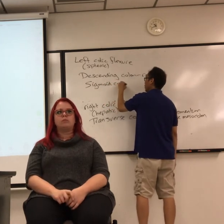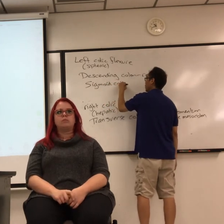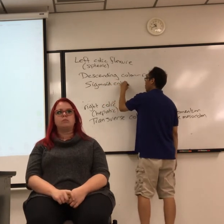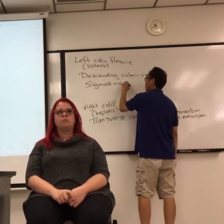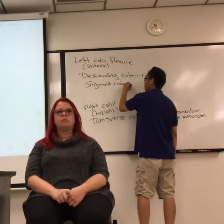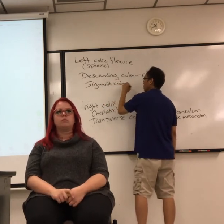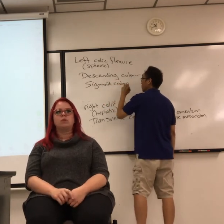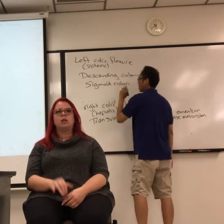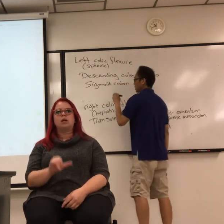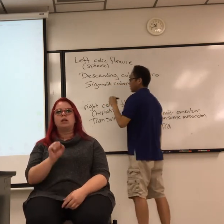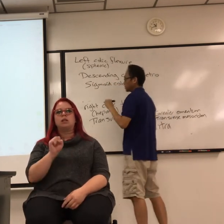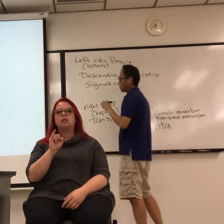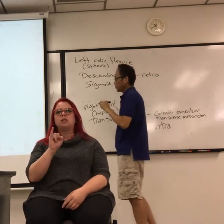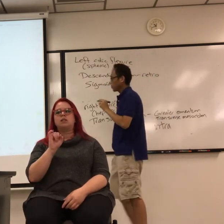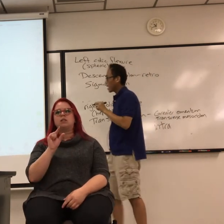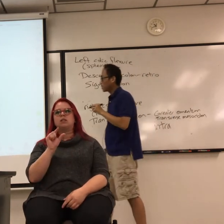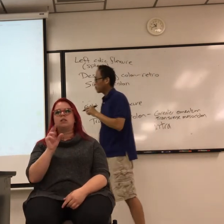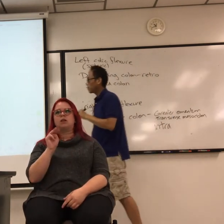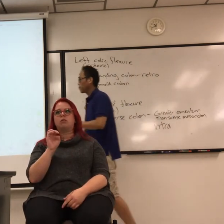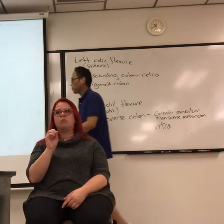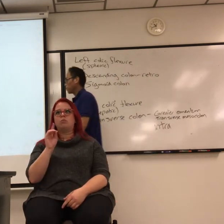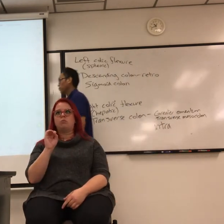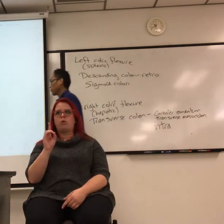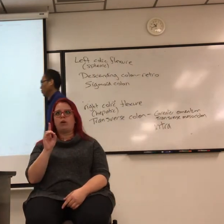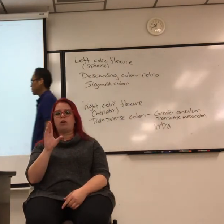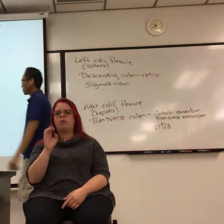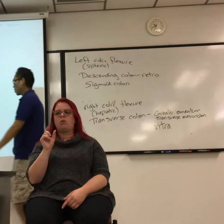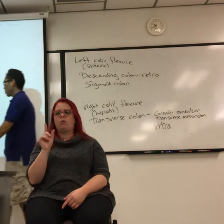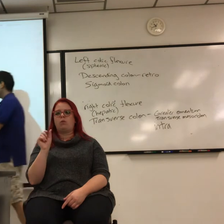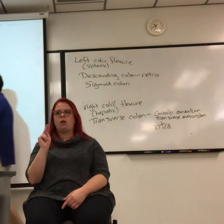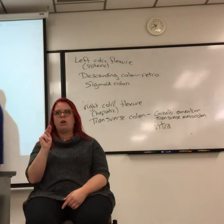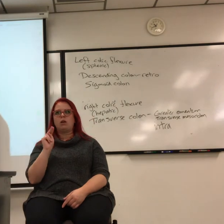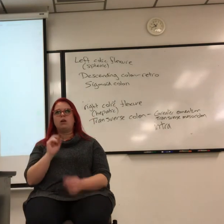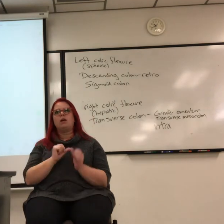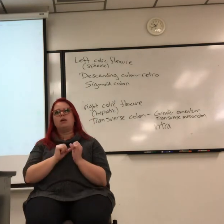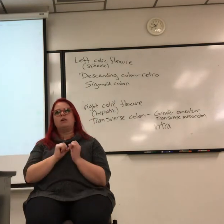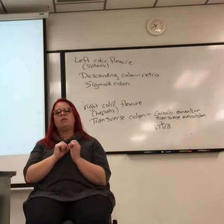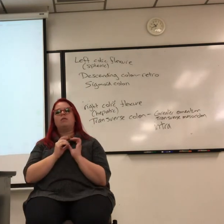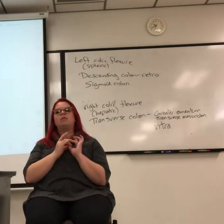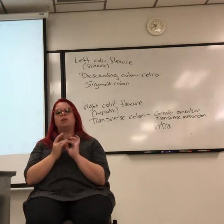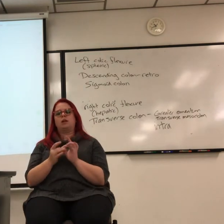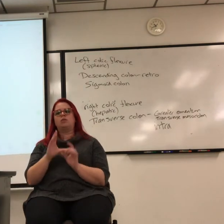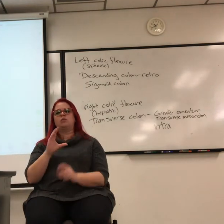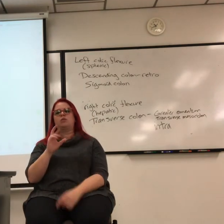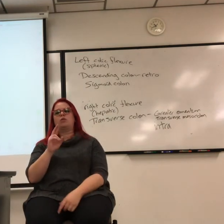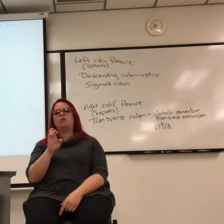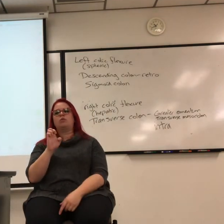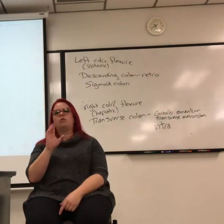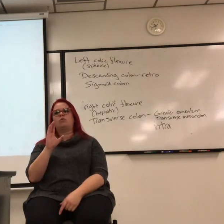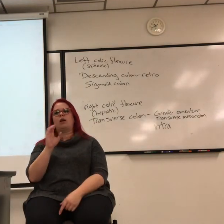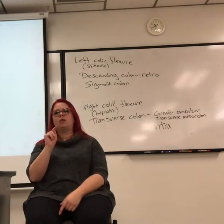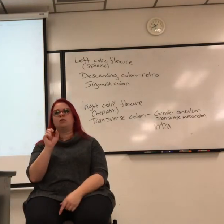The sigmoid colon leads to the rectum, which is a holding chamber for the feces.